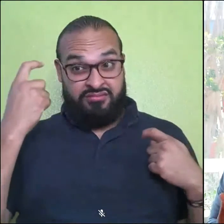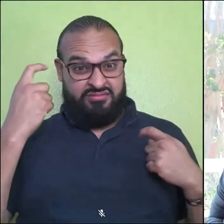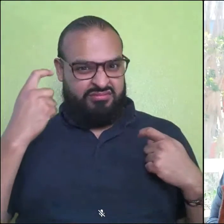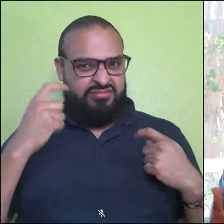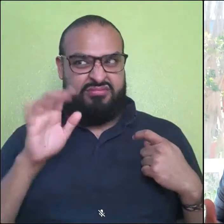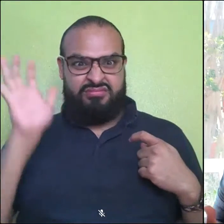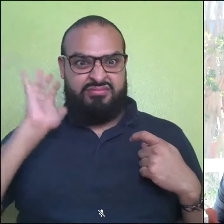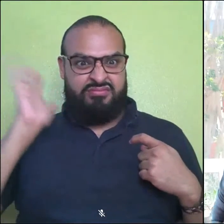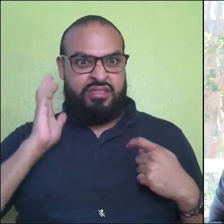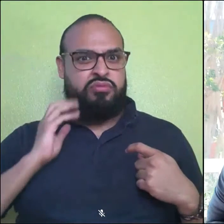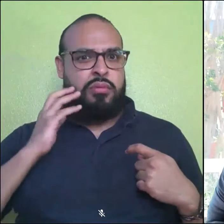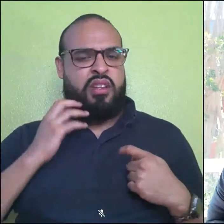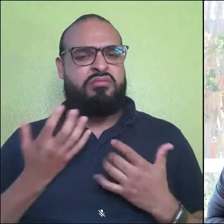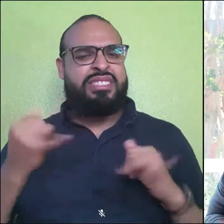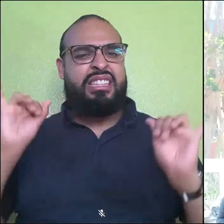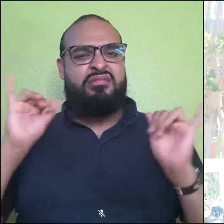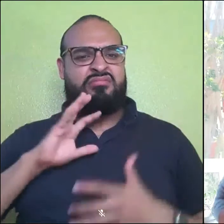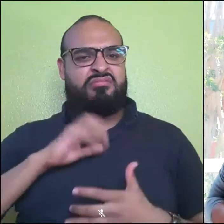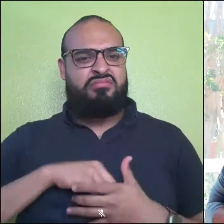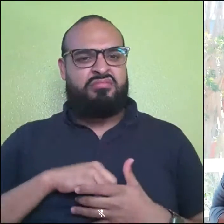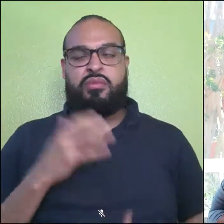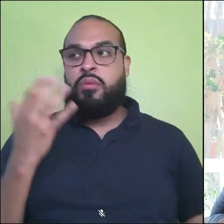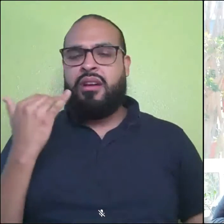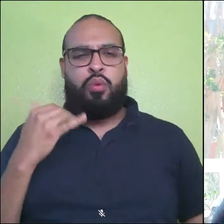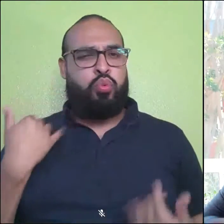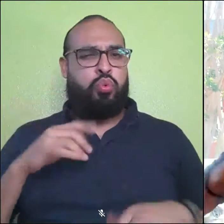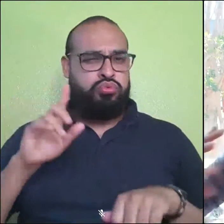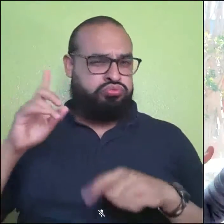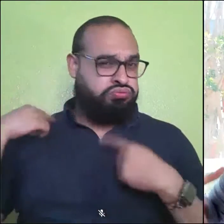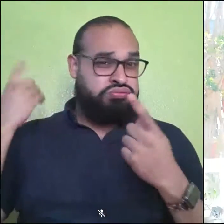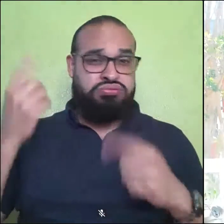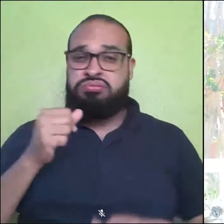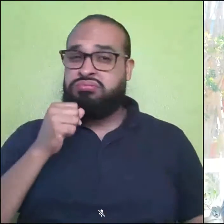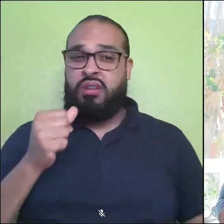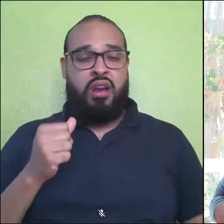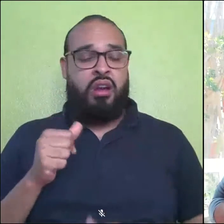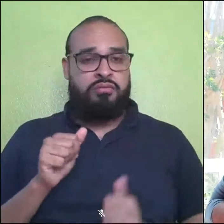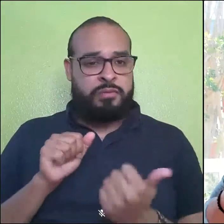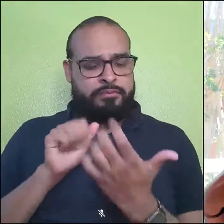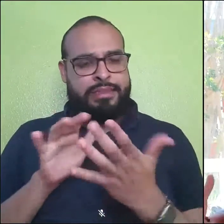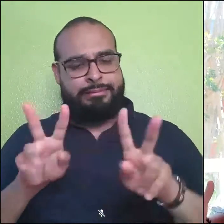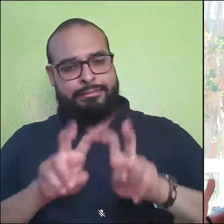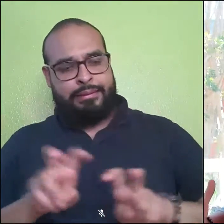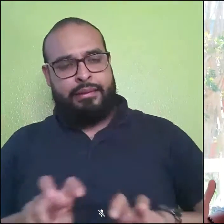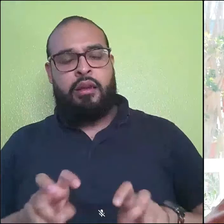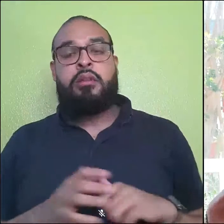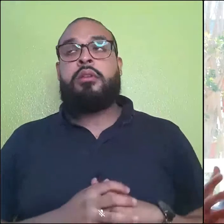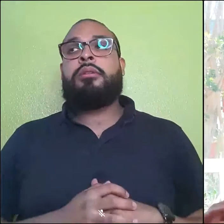because I haven't really addressed it. And so anytime that I want to get big, anytime I really want to show